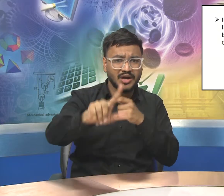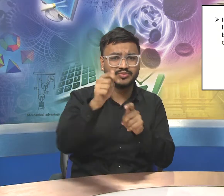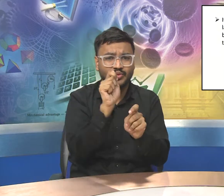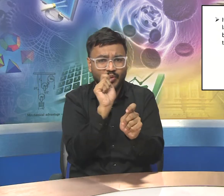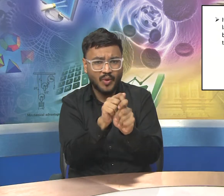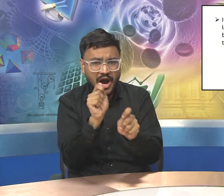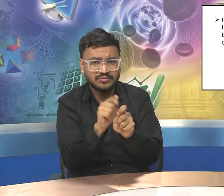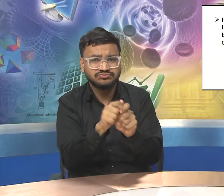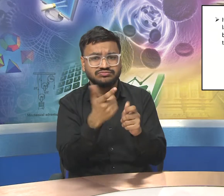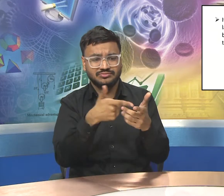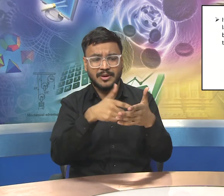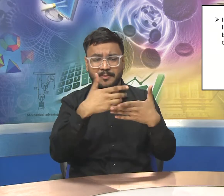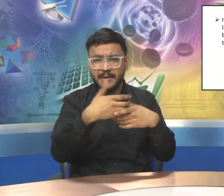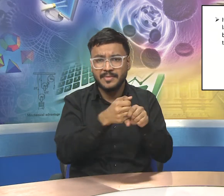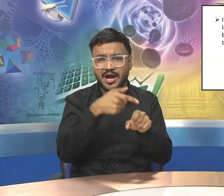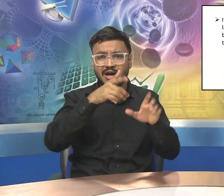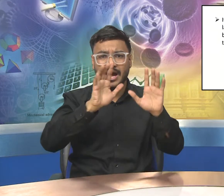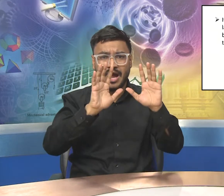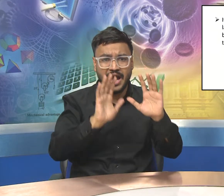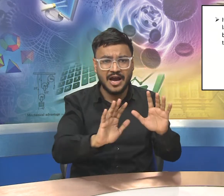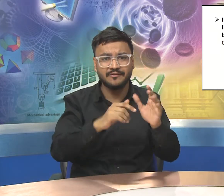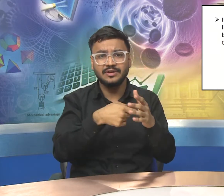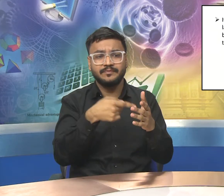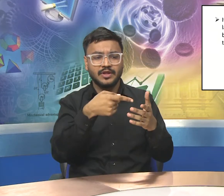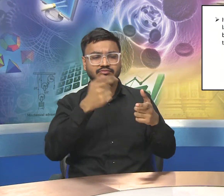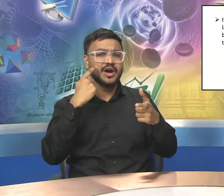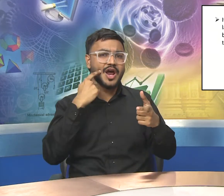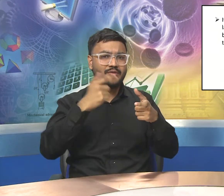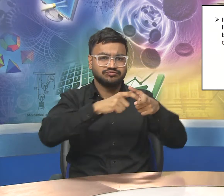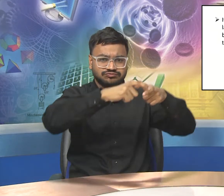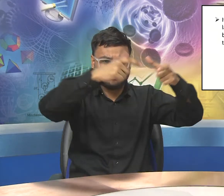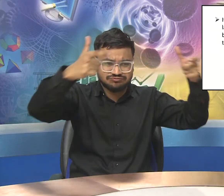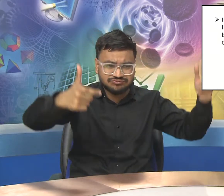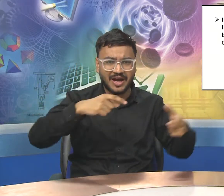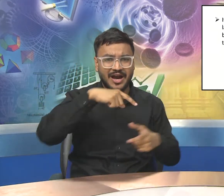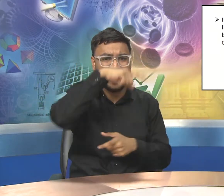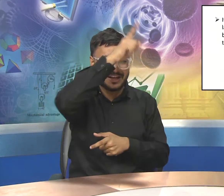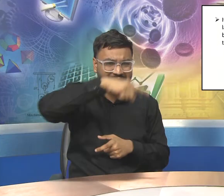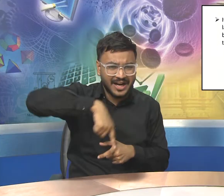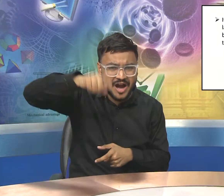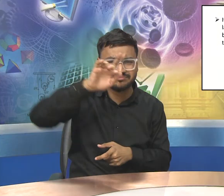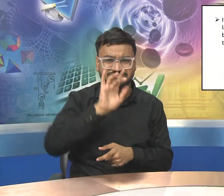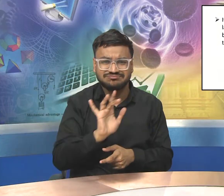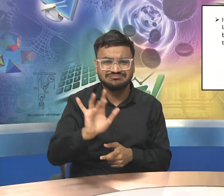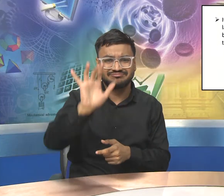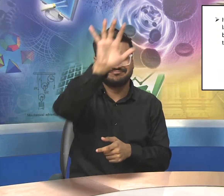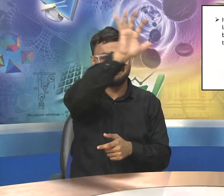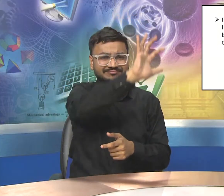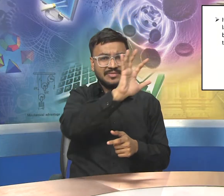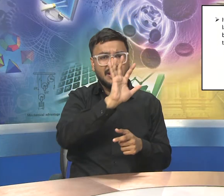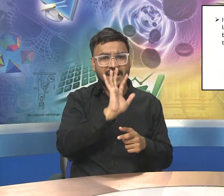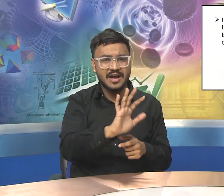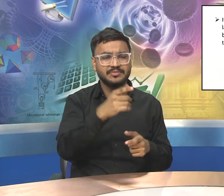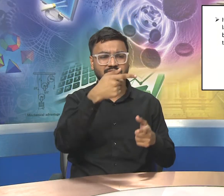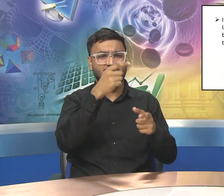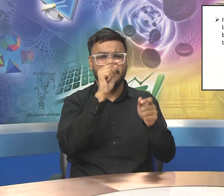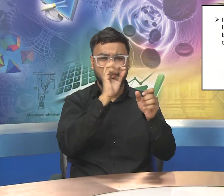And the contribution made by individuals, institutions, and research toward